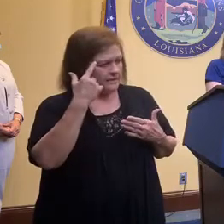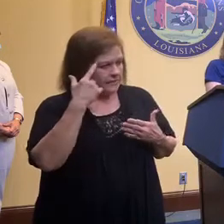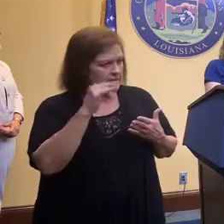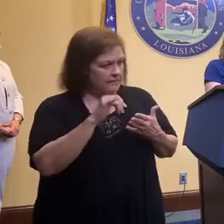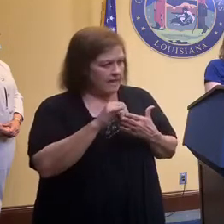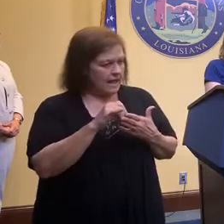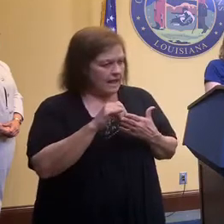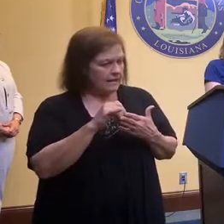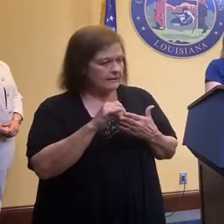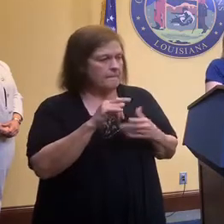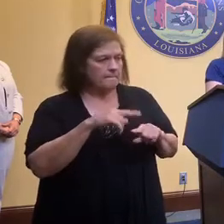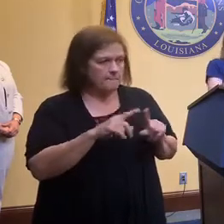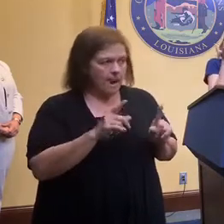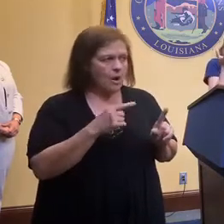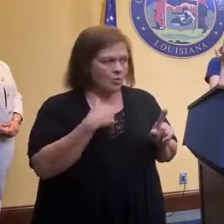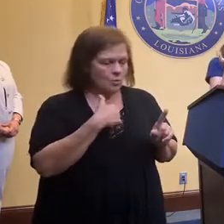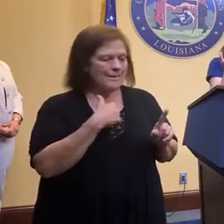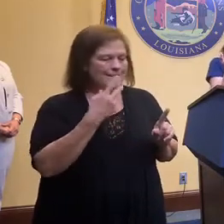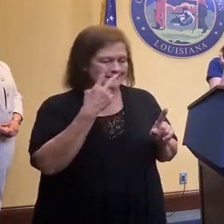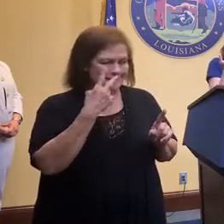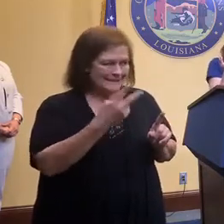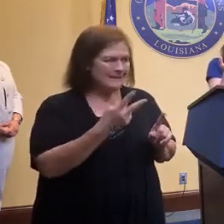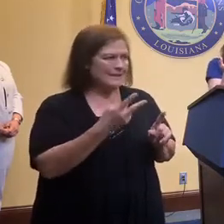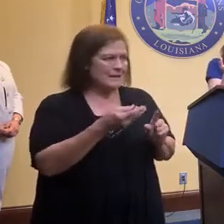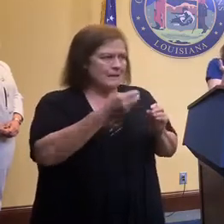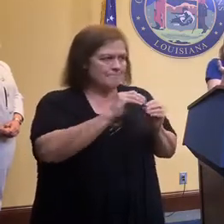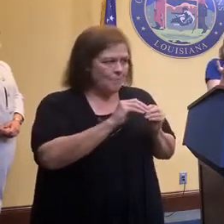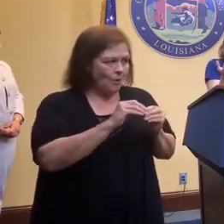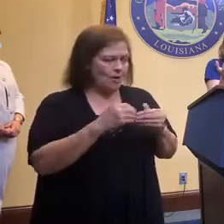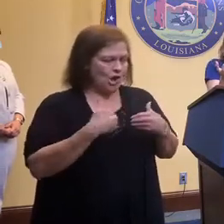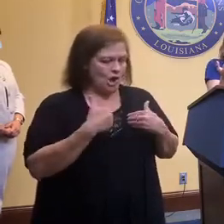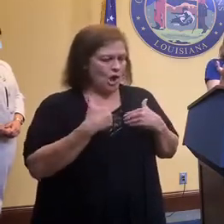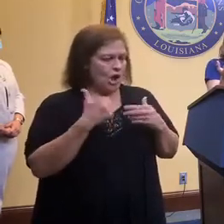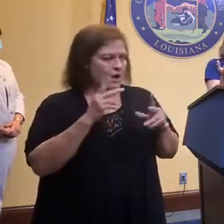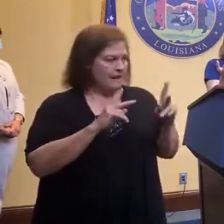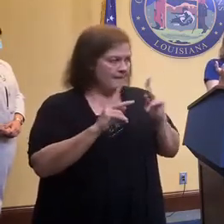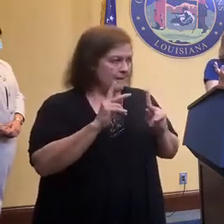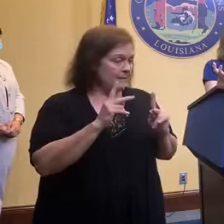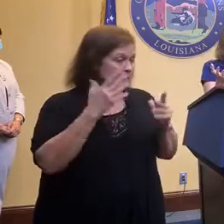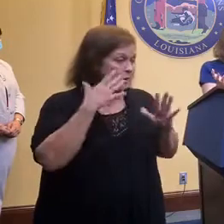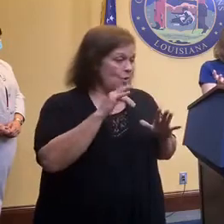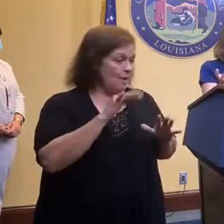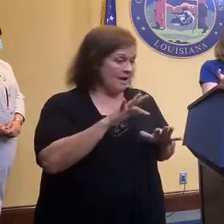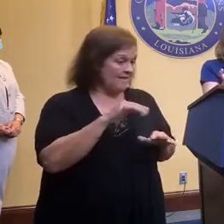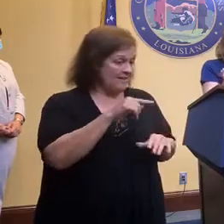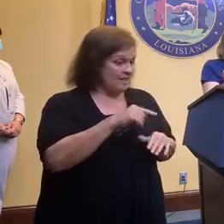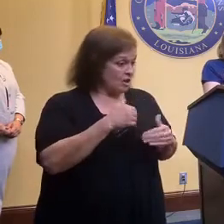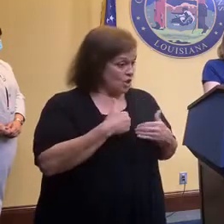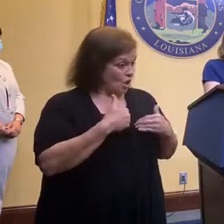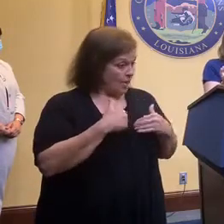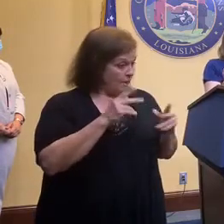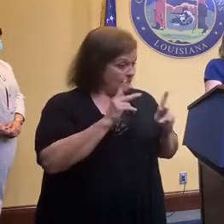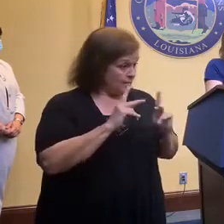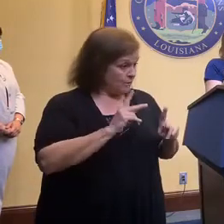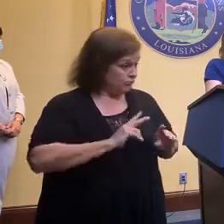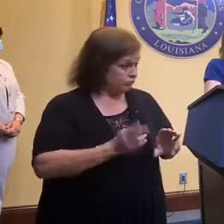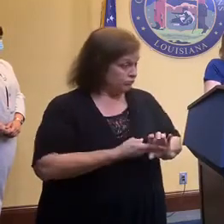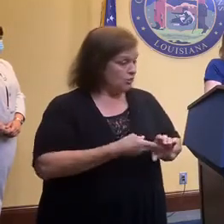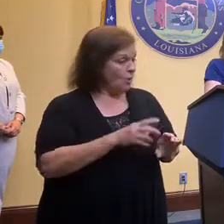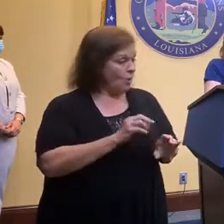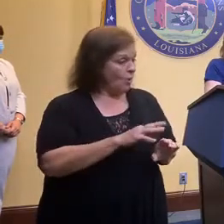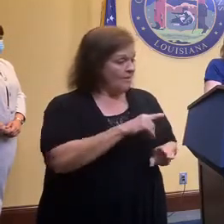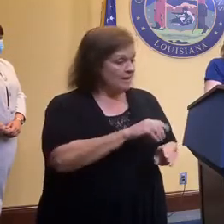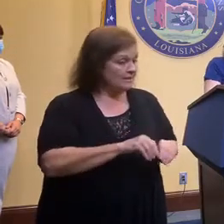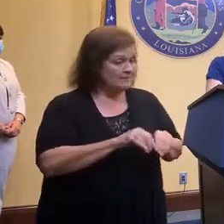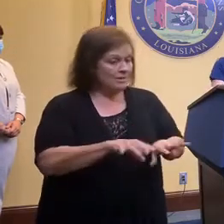we see young people going up and we see hospitalizations going up, and whether it's the young people themselves or they're transmitting it to others,